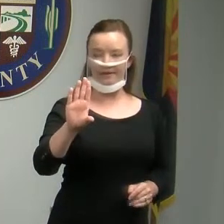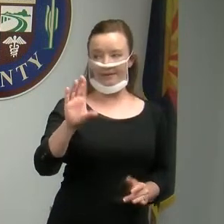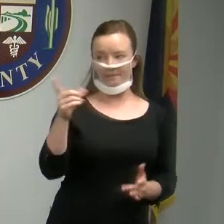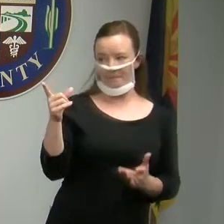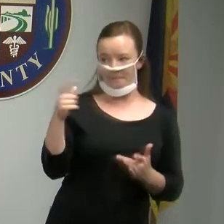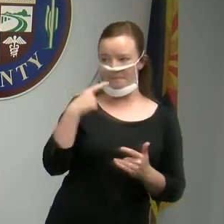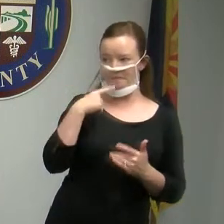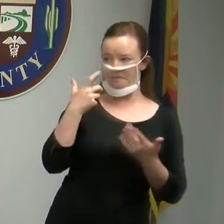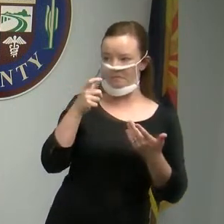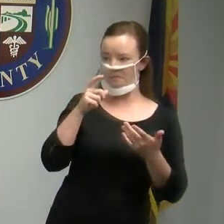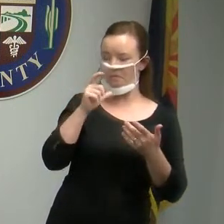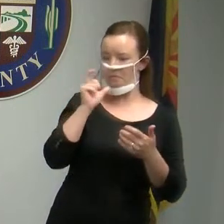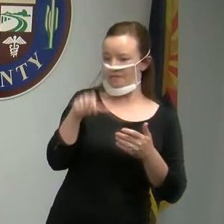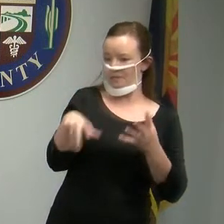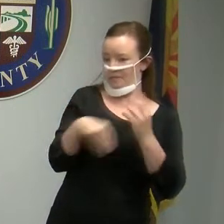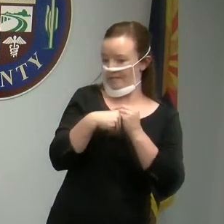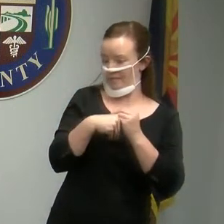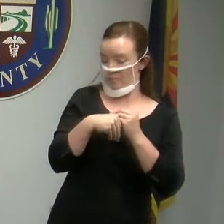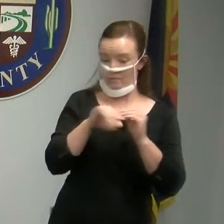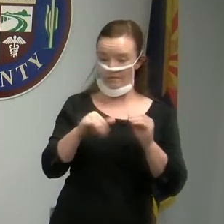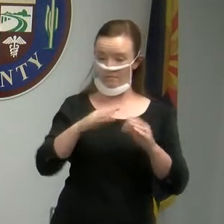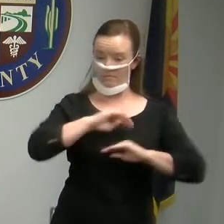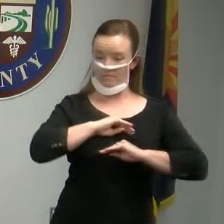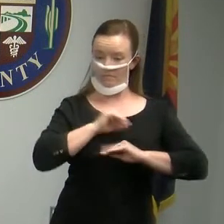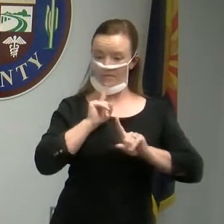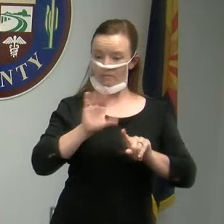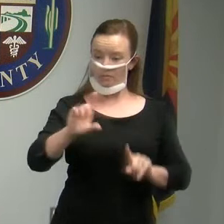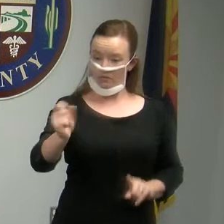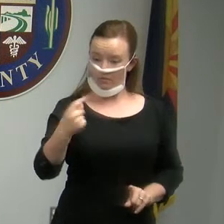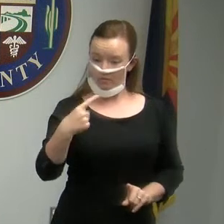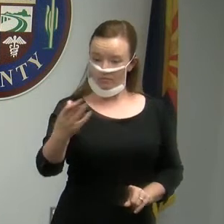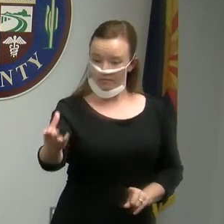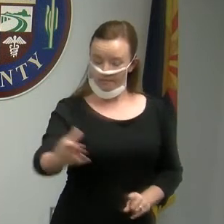add to that. So, Peter, does that answer your question?